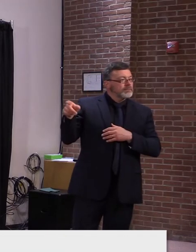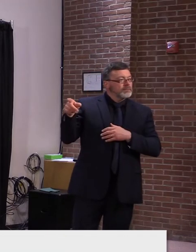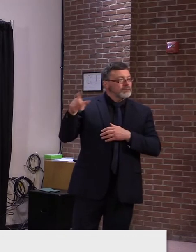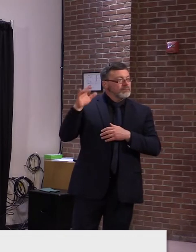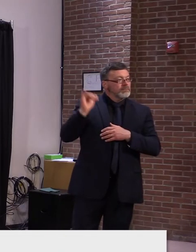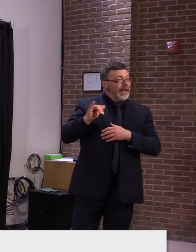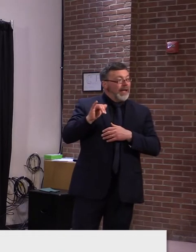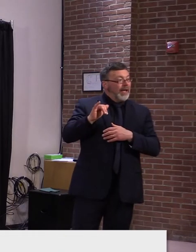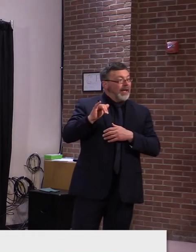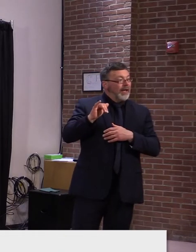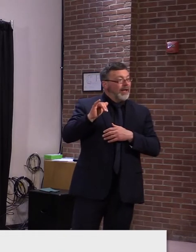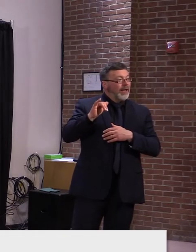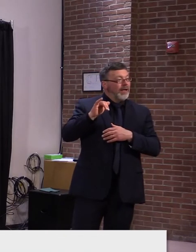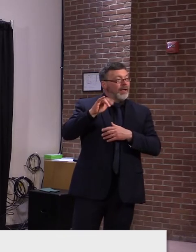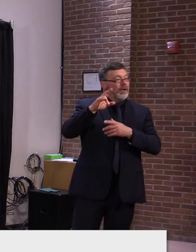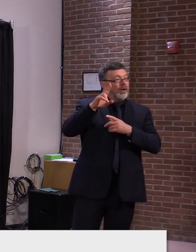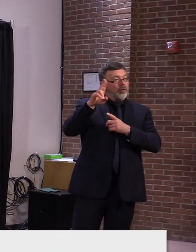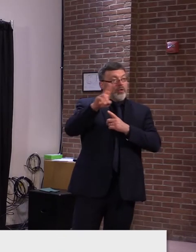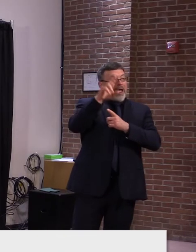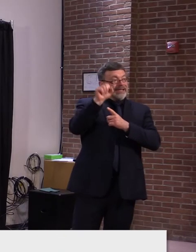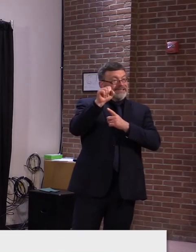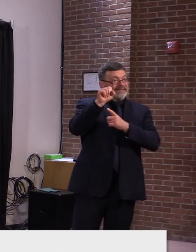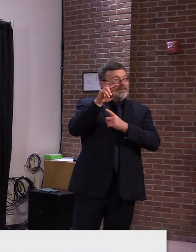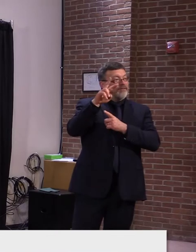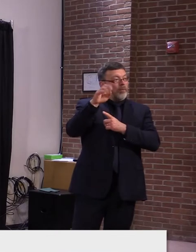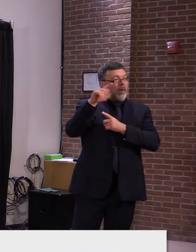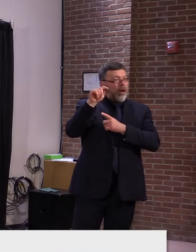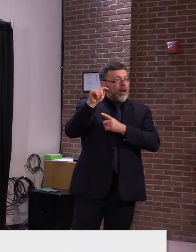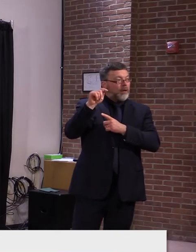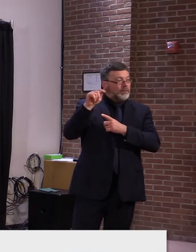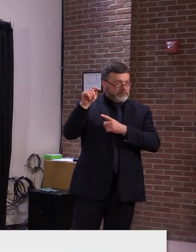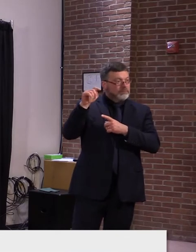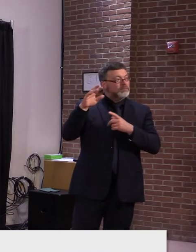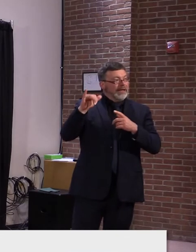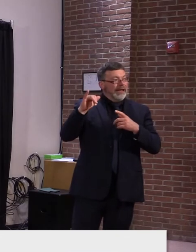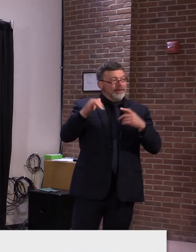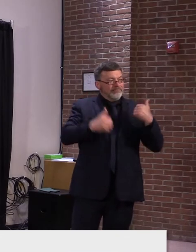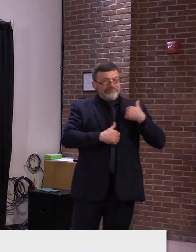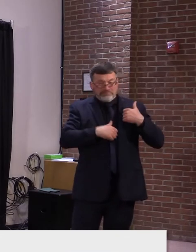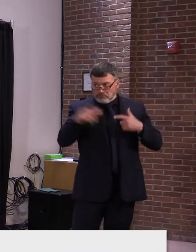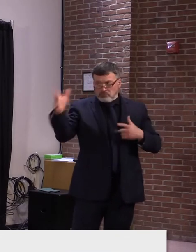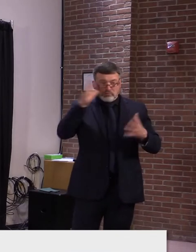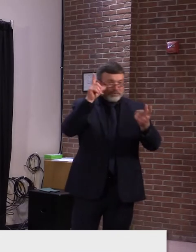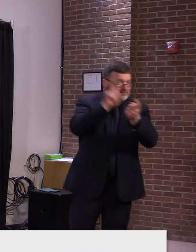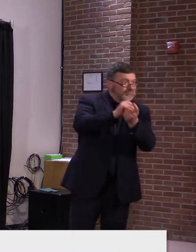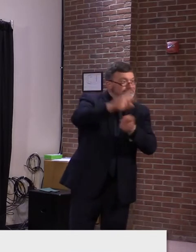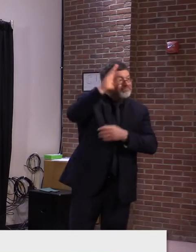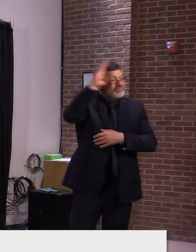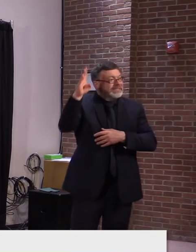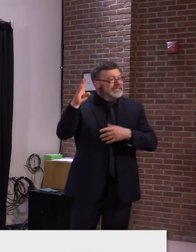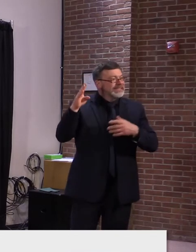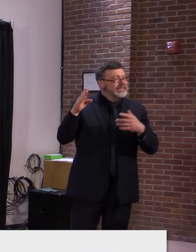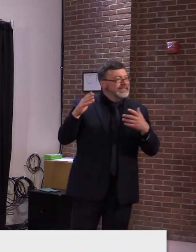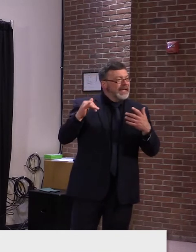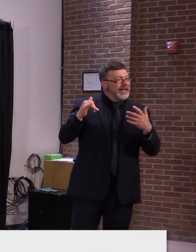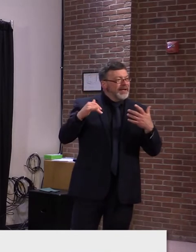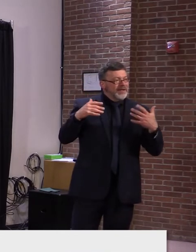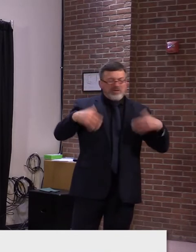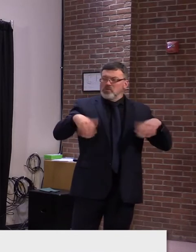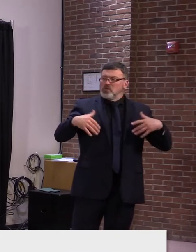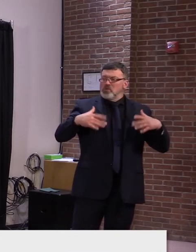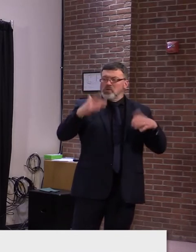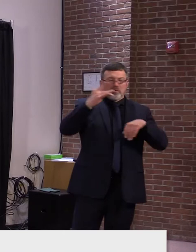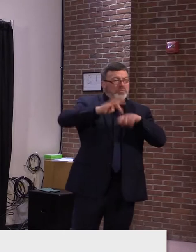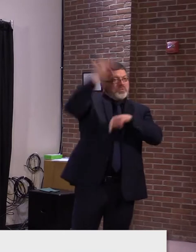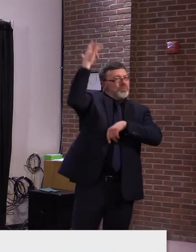USS Vermont tomorrow? And how important is it for Vermont itself? Yeah, I mean, that's our namesake. and looking forward